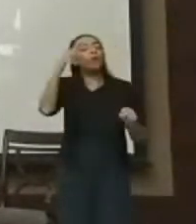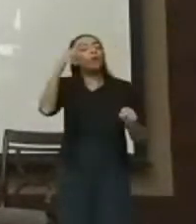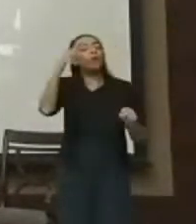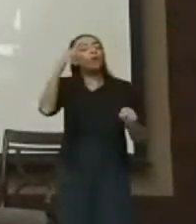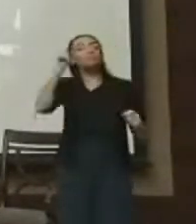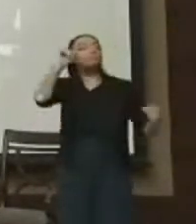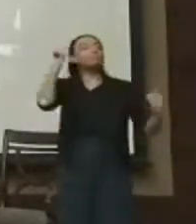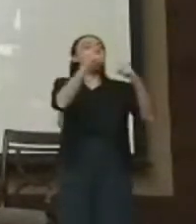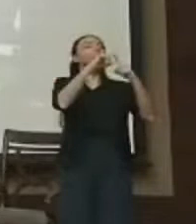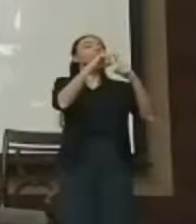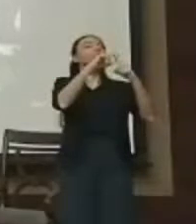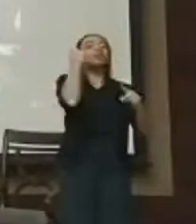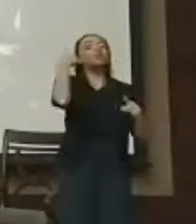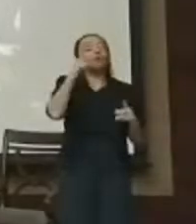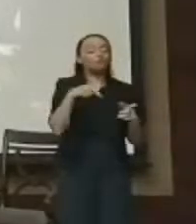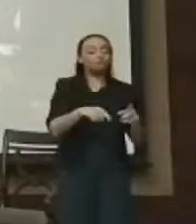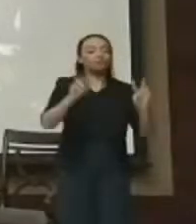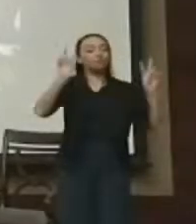missing millions.